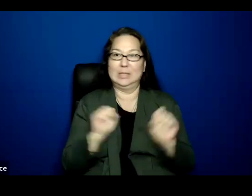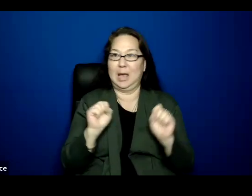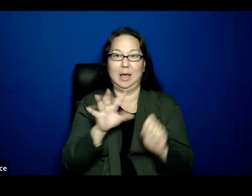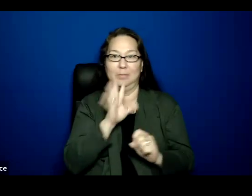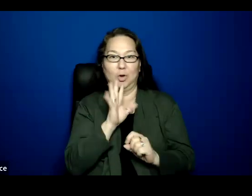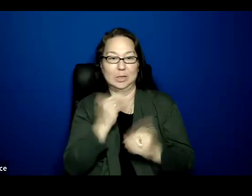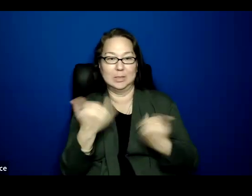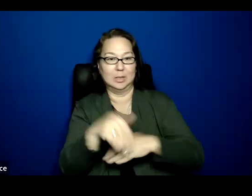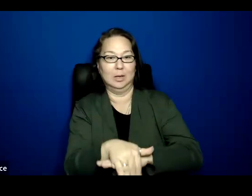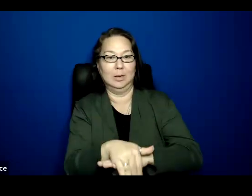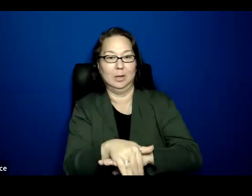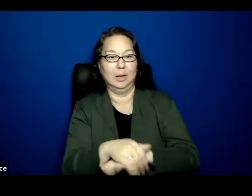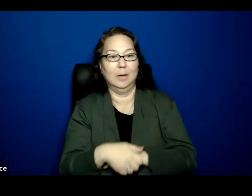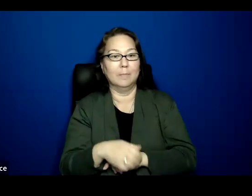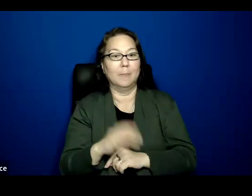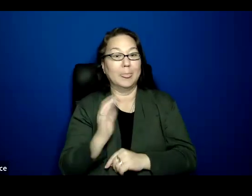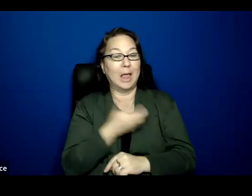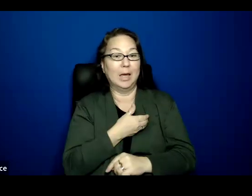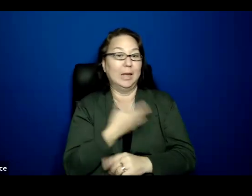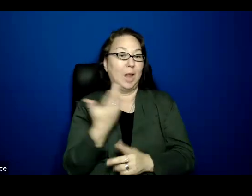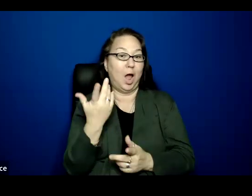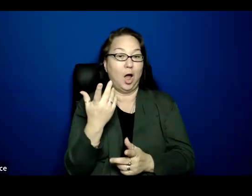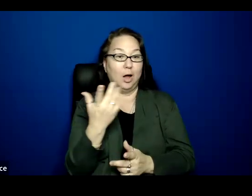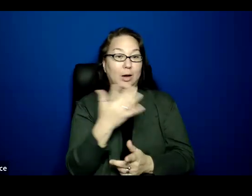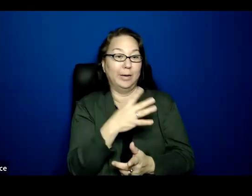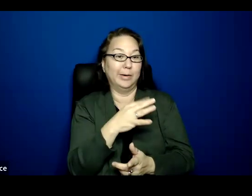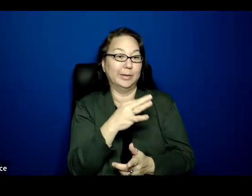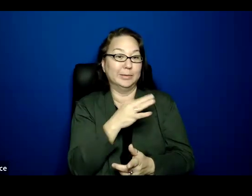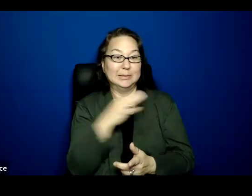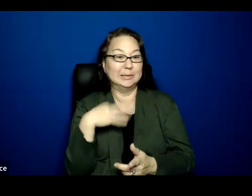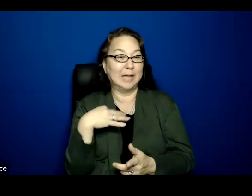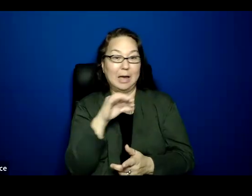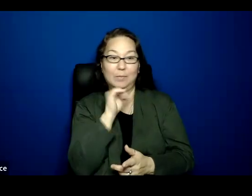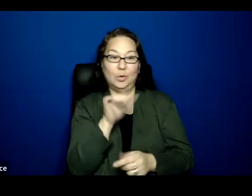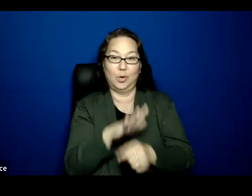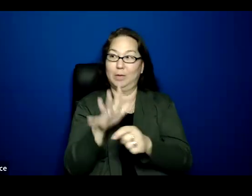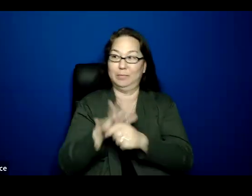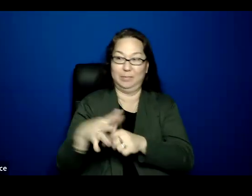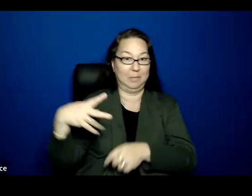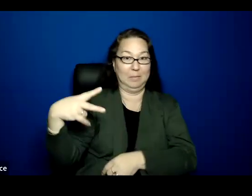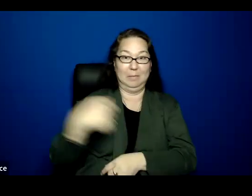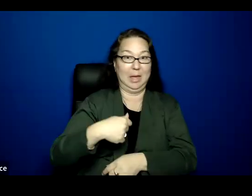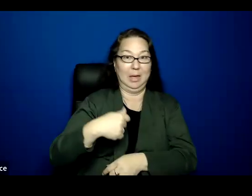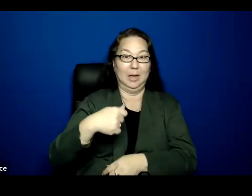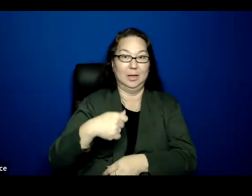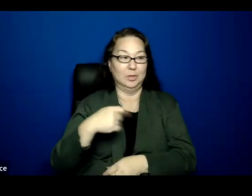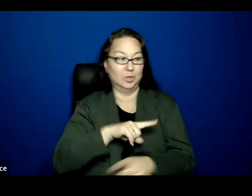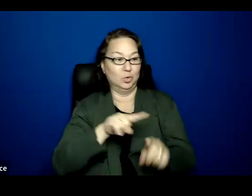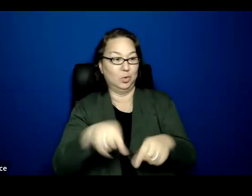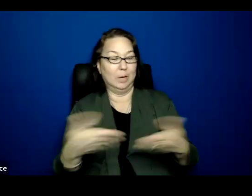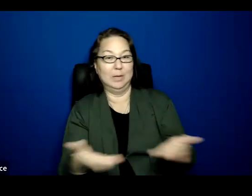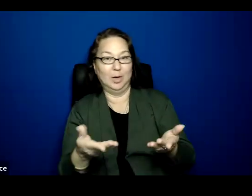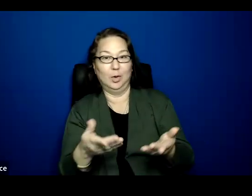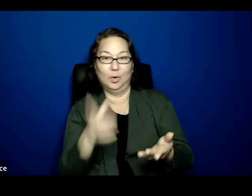BPS staff who don't get paid enough, let alone enough to afford childcare to be here tonight. Lee Academy, despite the nature of our building and building